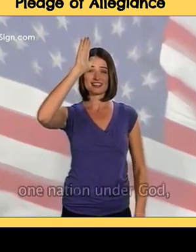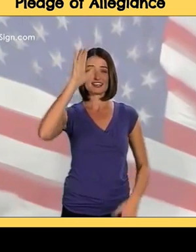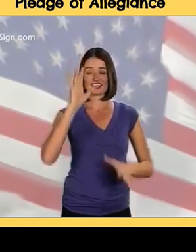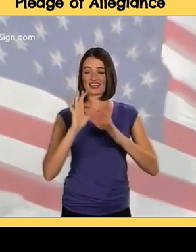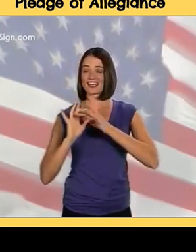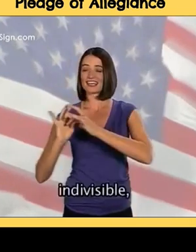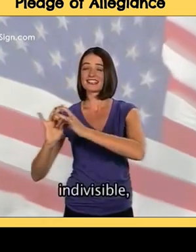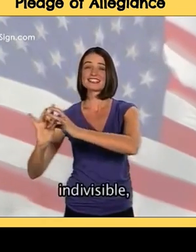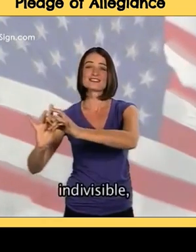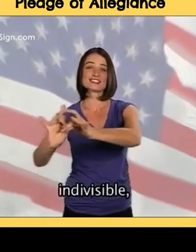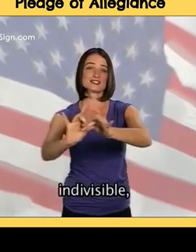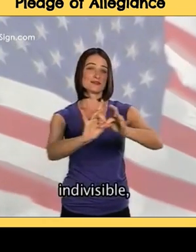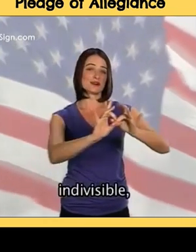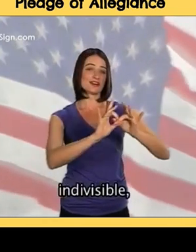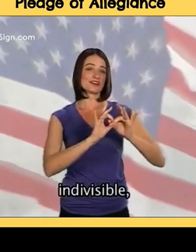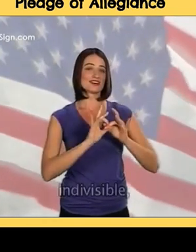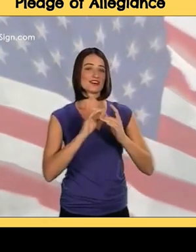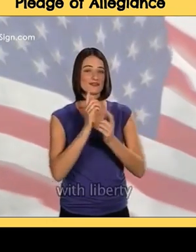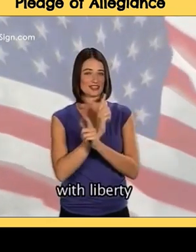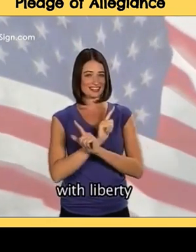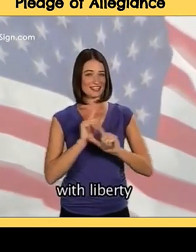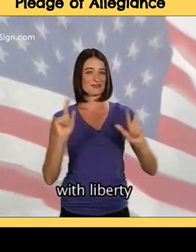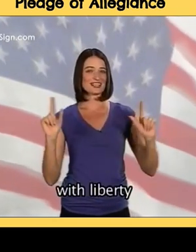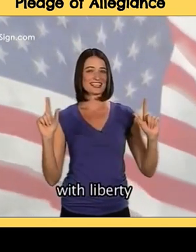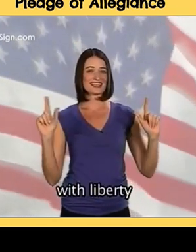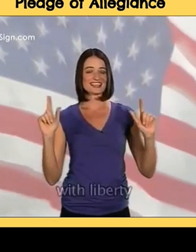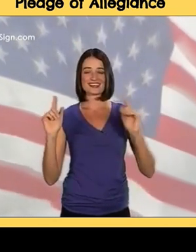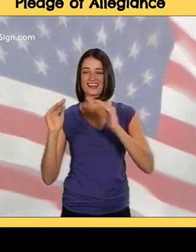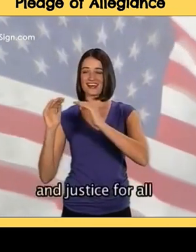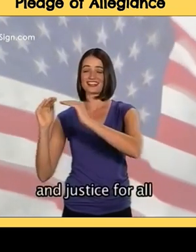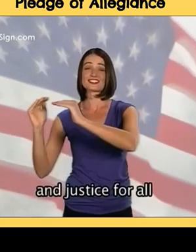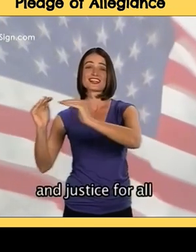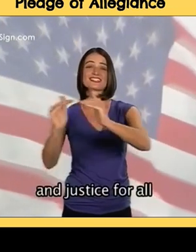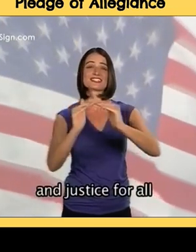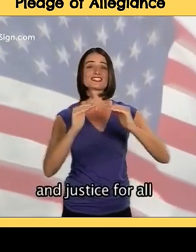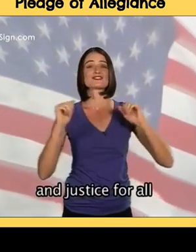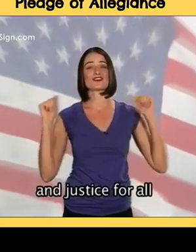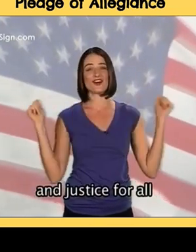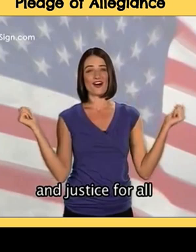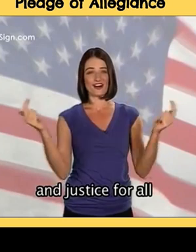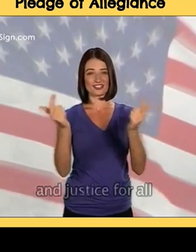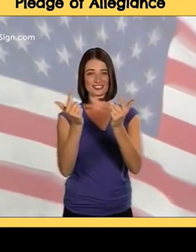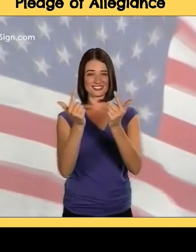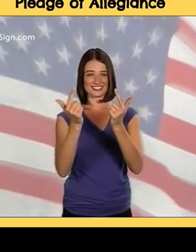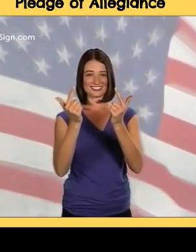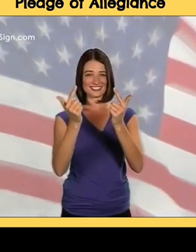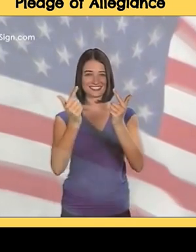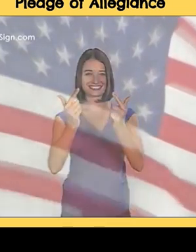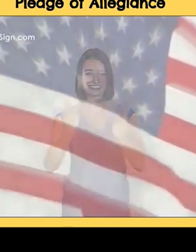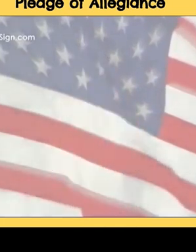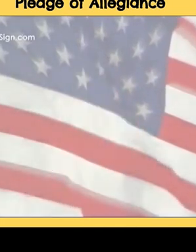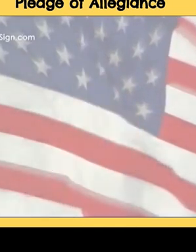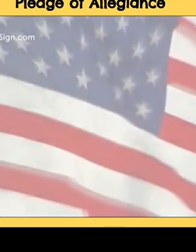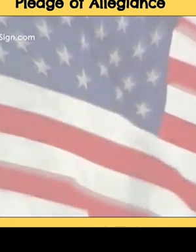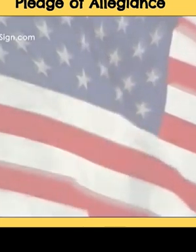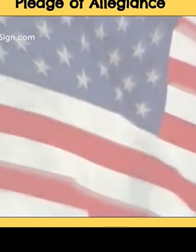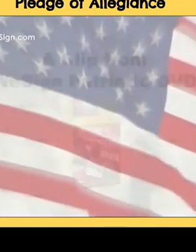God, indivisible, with liberty and justice for all.